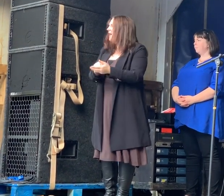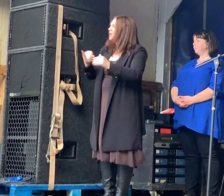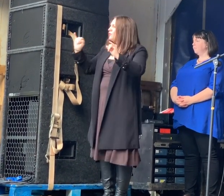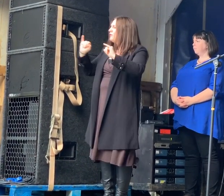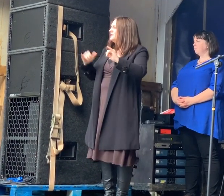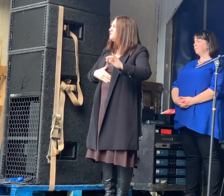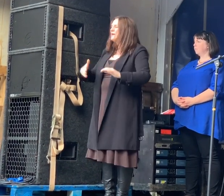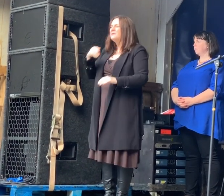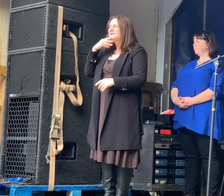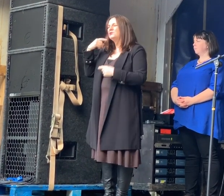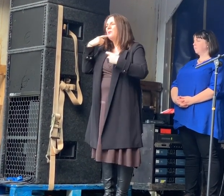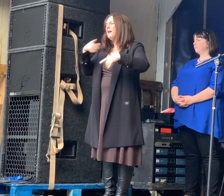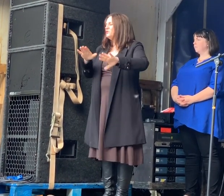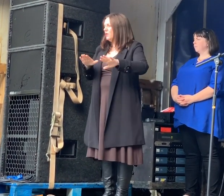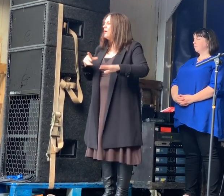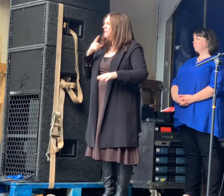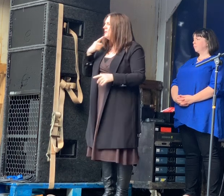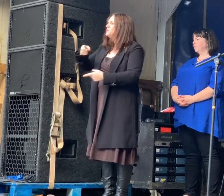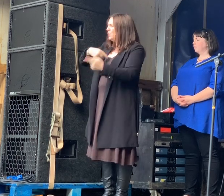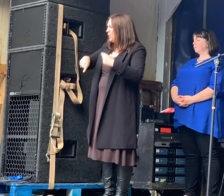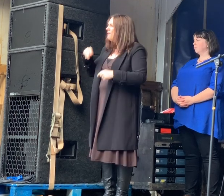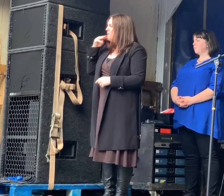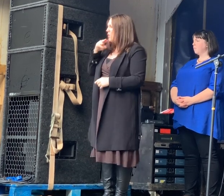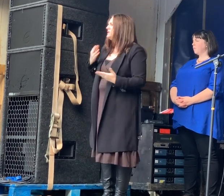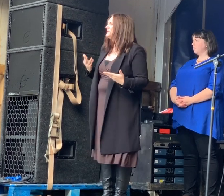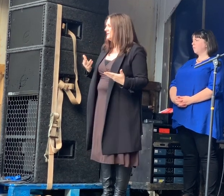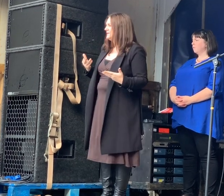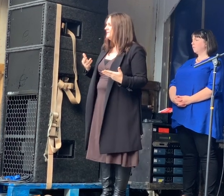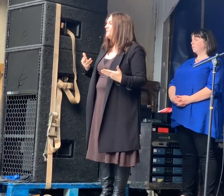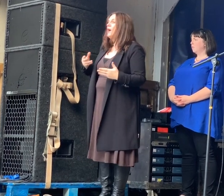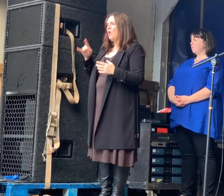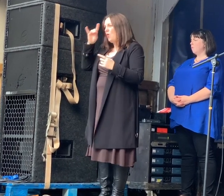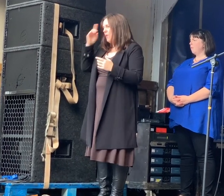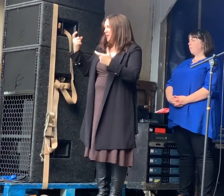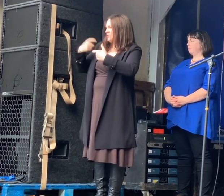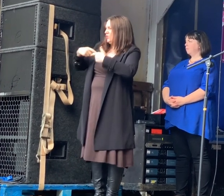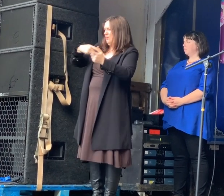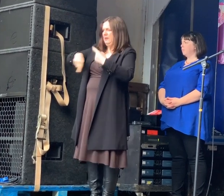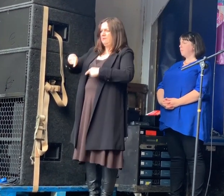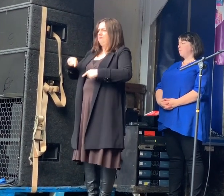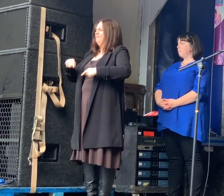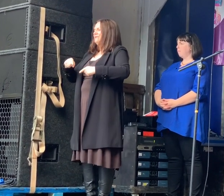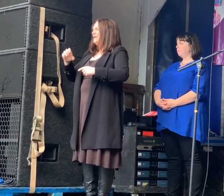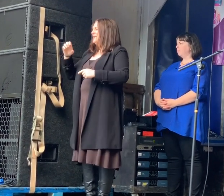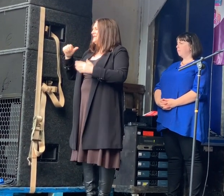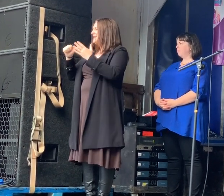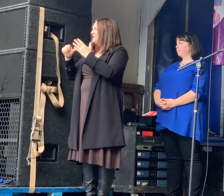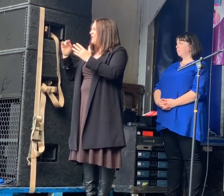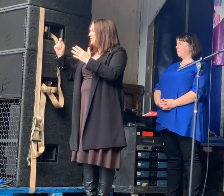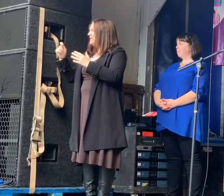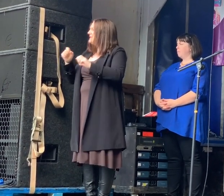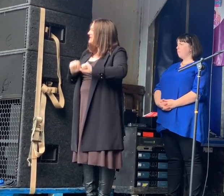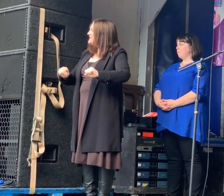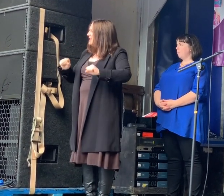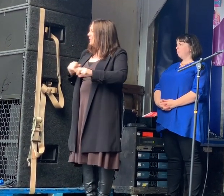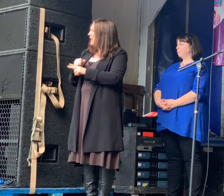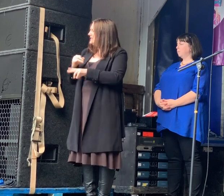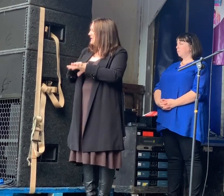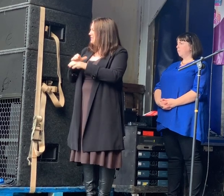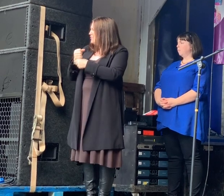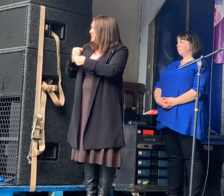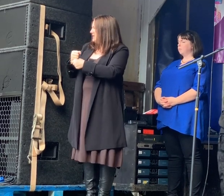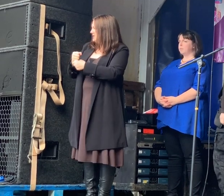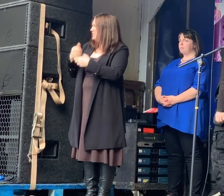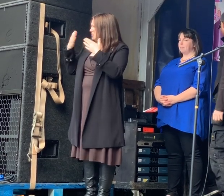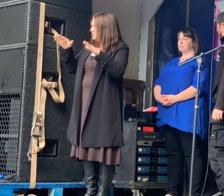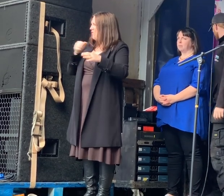we don't matter. But we do matter. And I hope you'll join me on October 6th for the Still Waiting protest to show our government